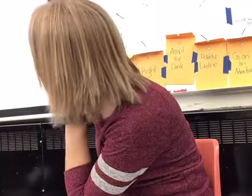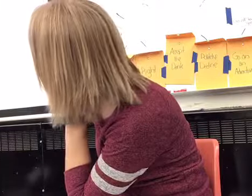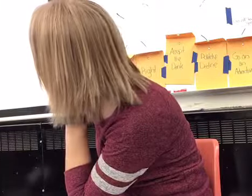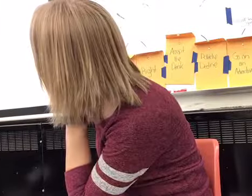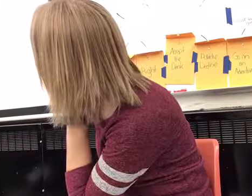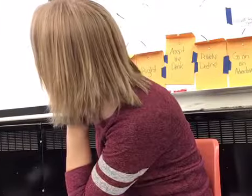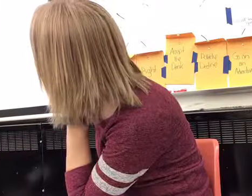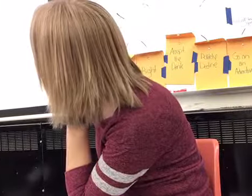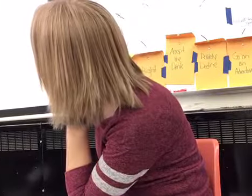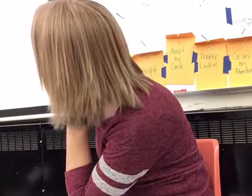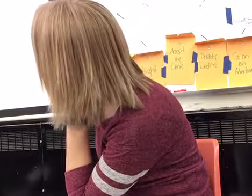So you can figure it out.